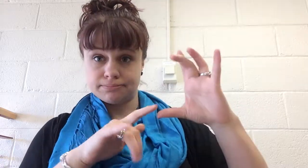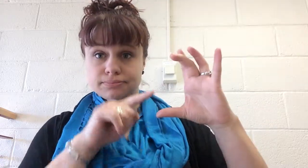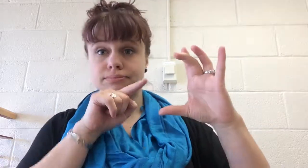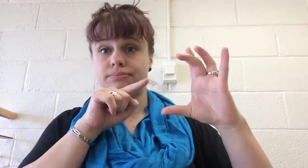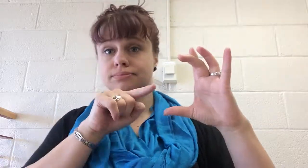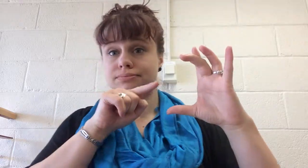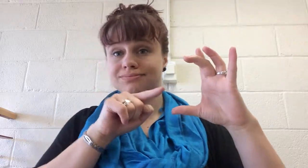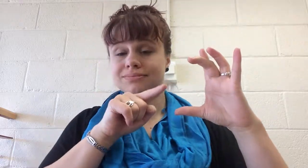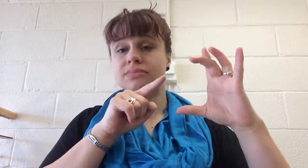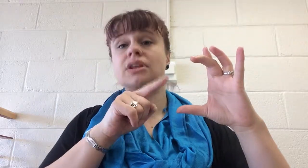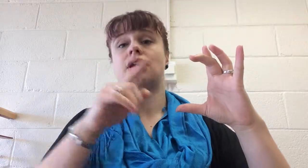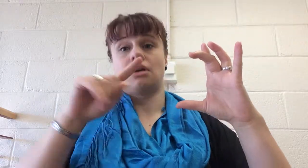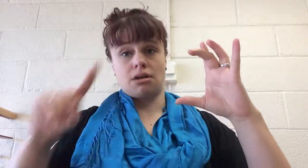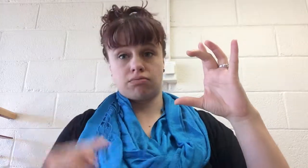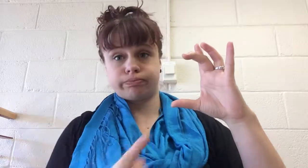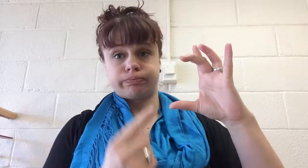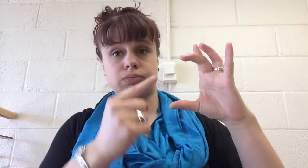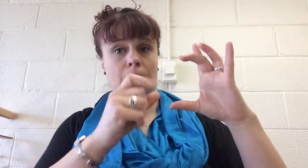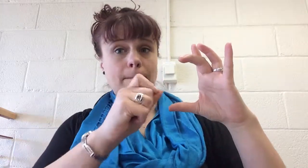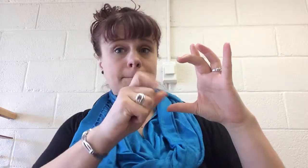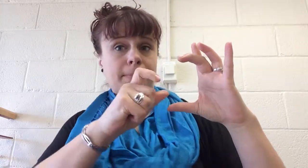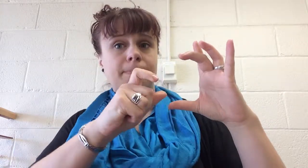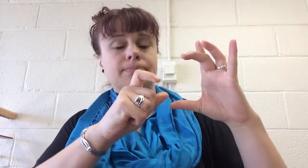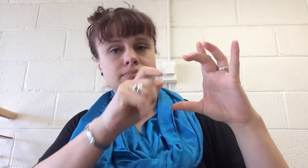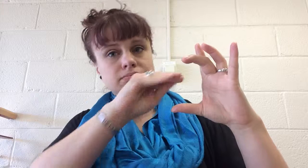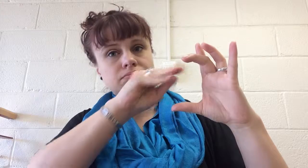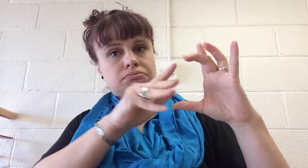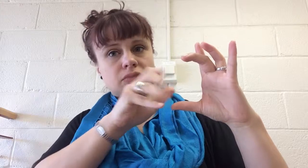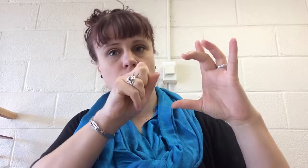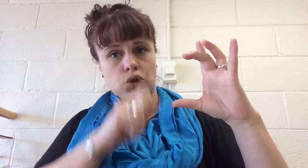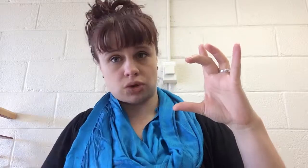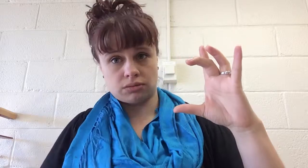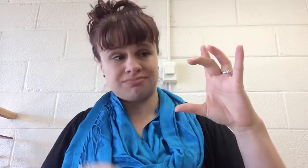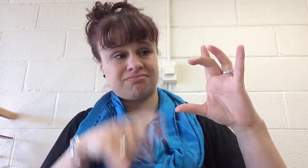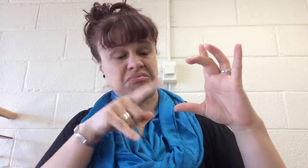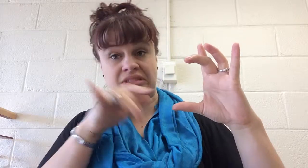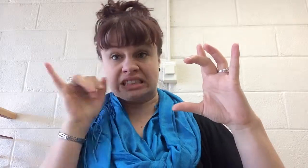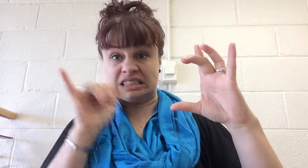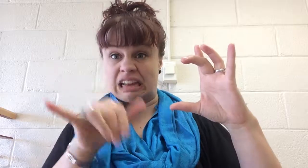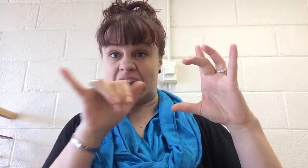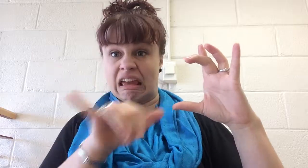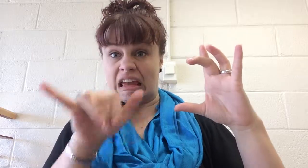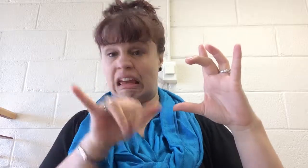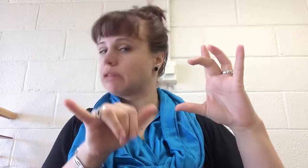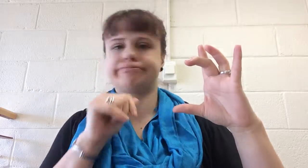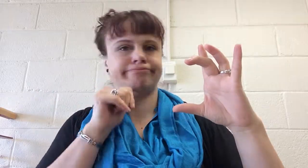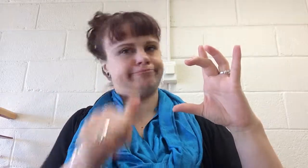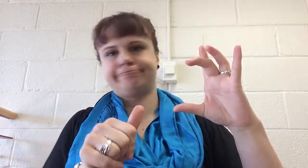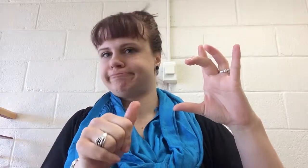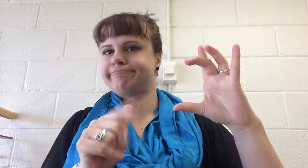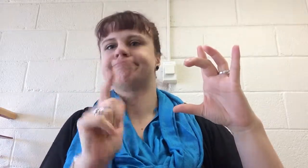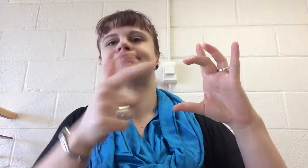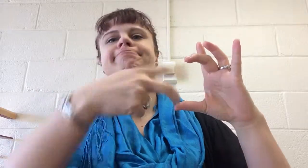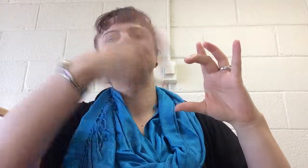changed in my gown, waited, and was called into the procedure room. There was the same big, burly,